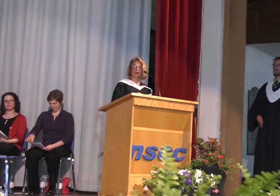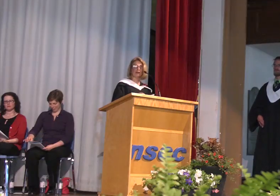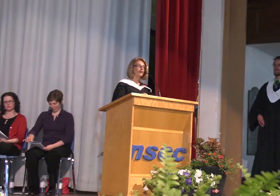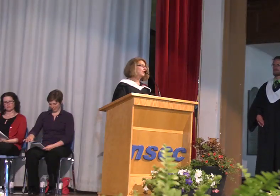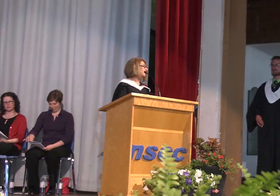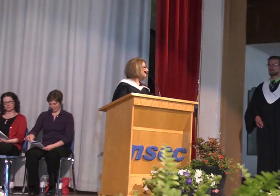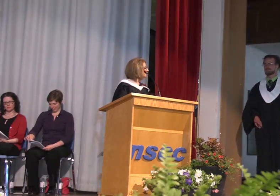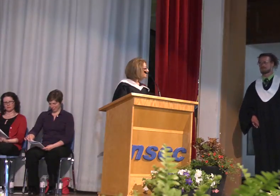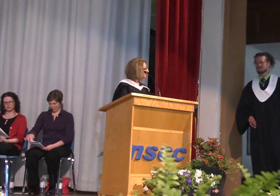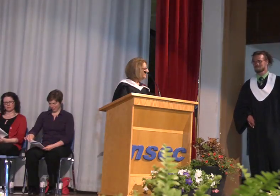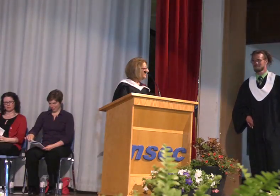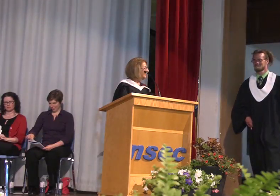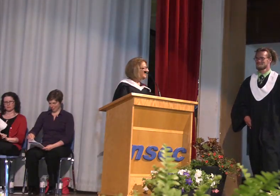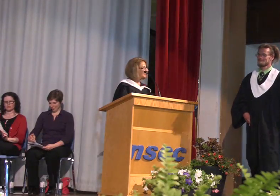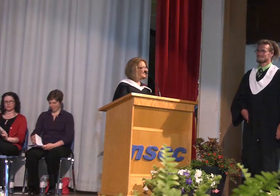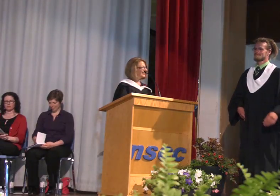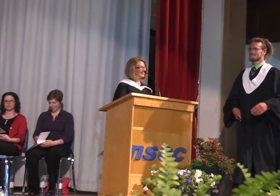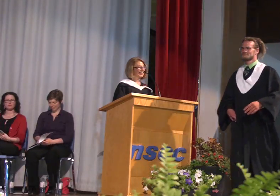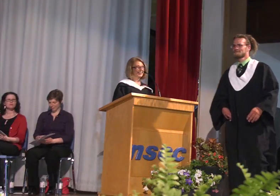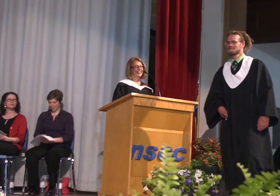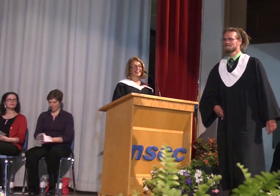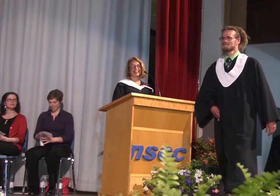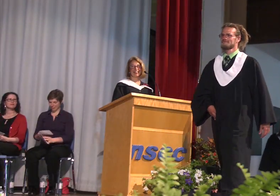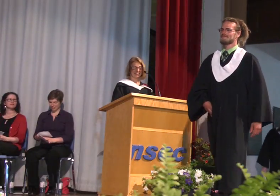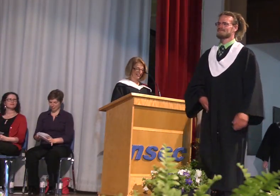Lenny Sarsfield.